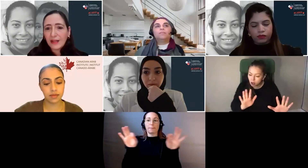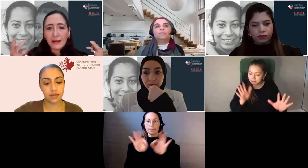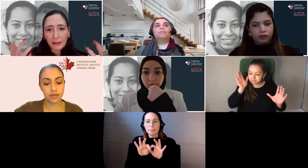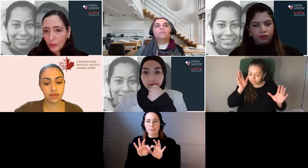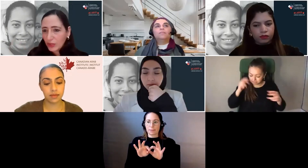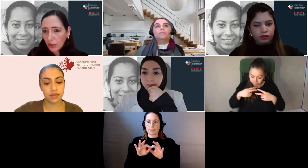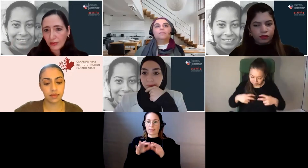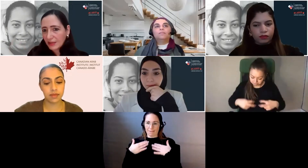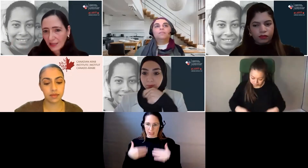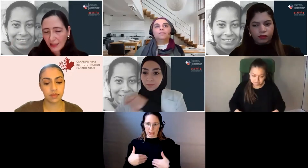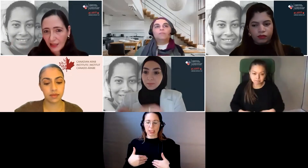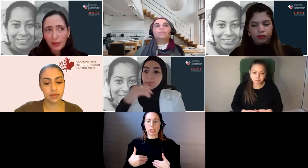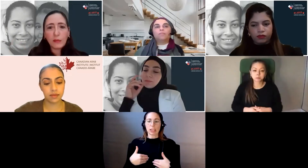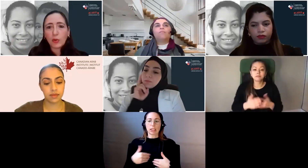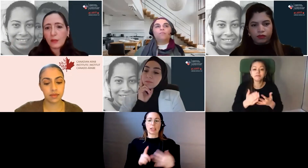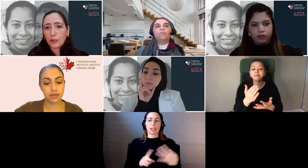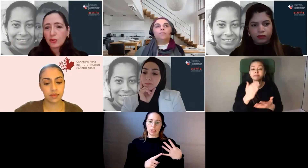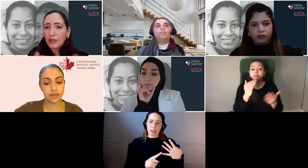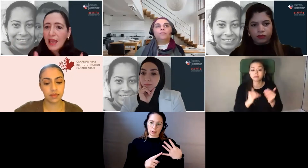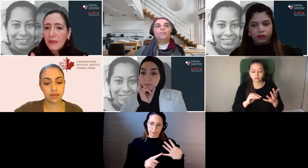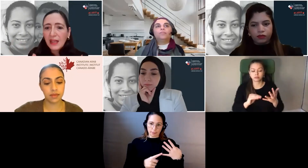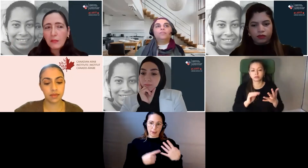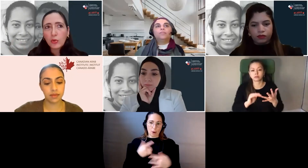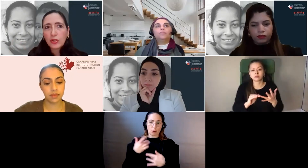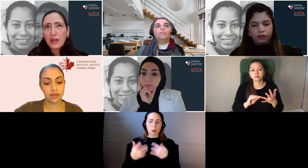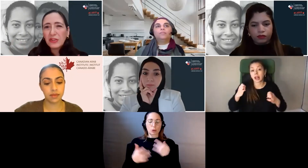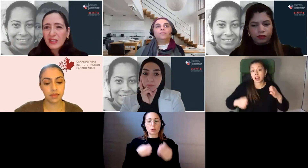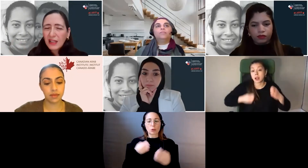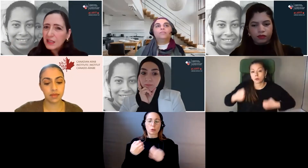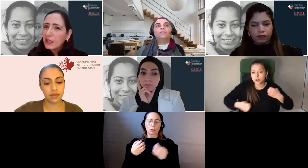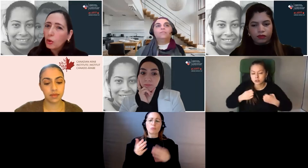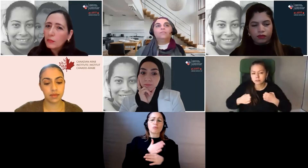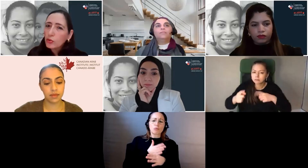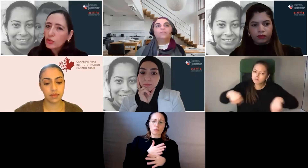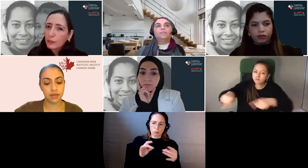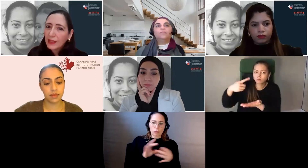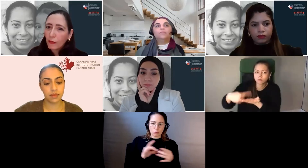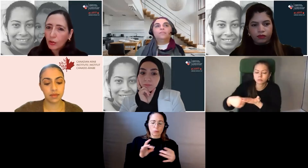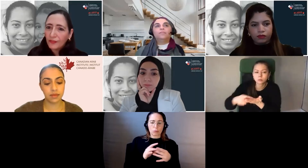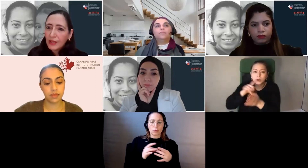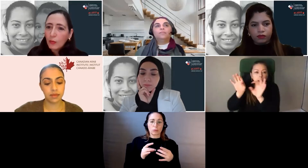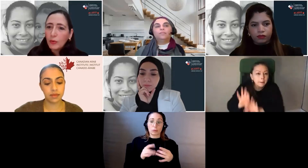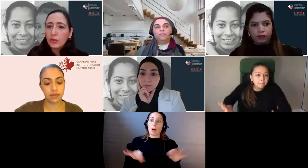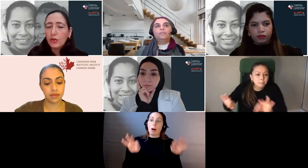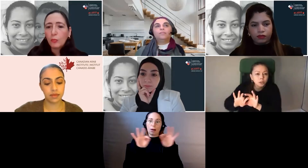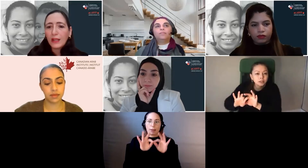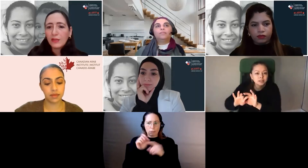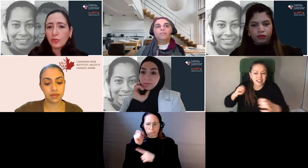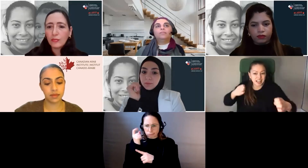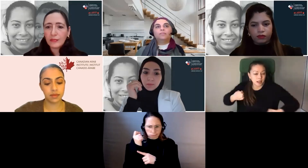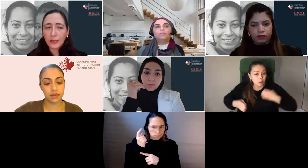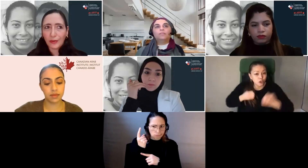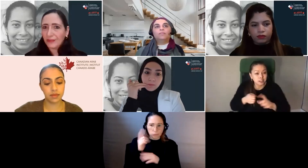emotional, we talk extensively about the emotional portion, naming that emotion and understanding that all emotions play a role. We do not